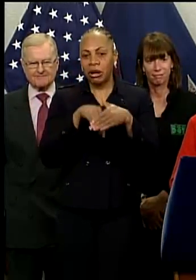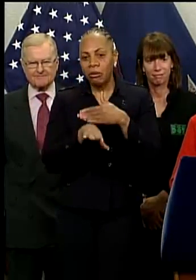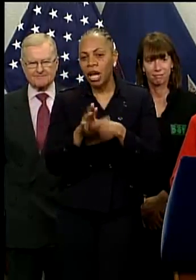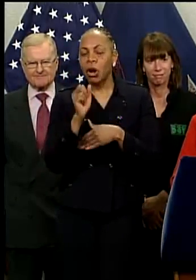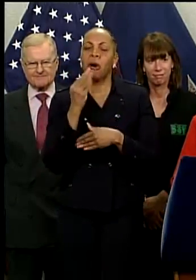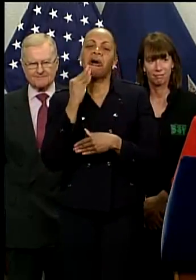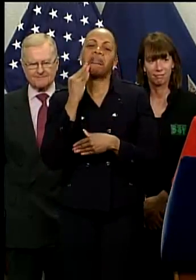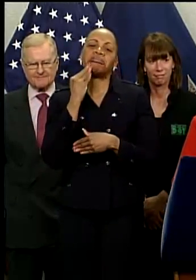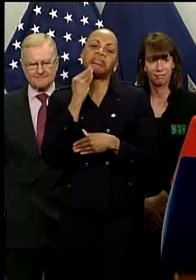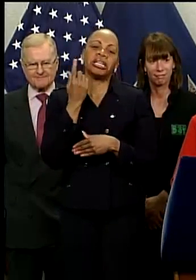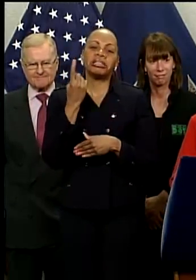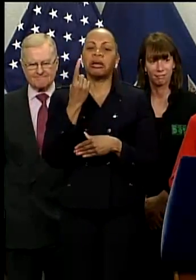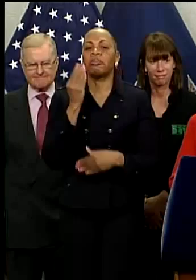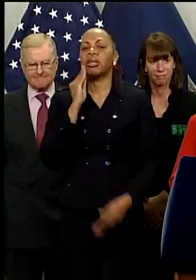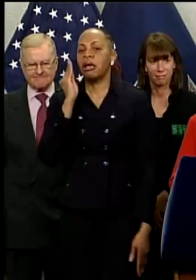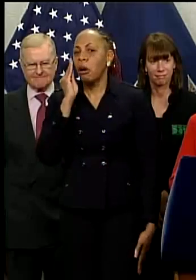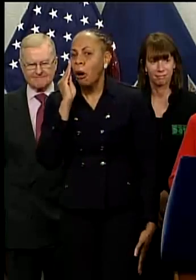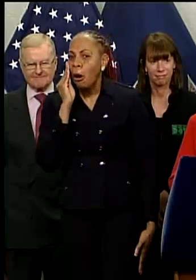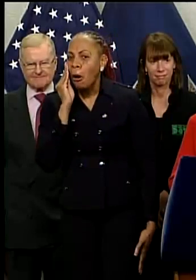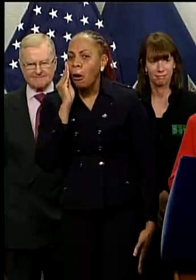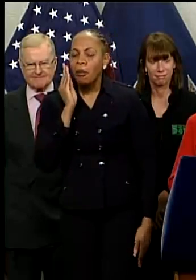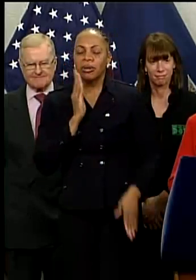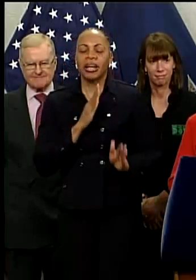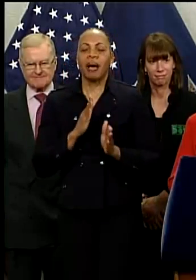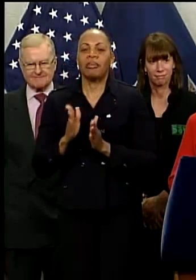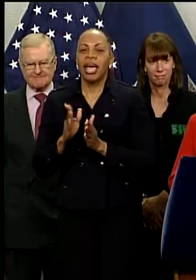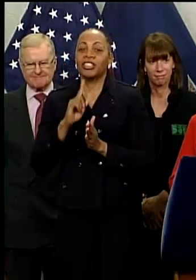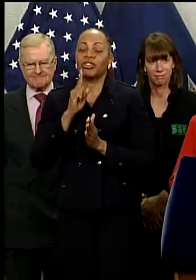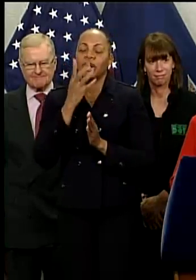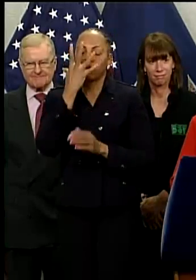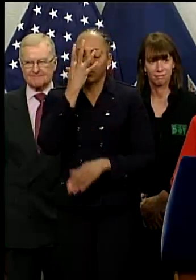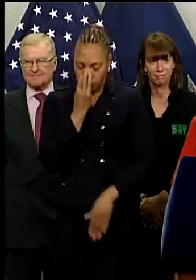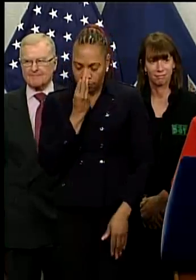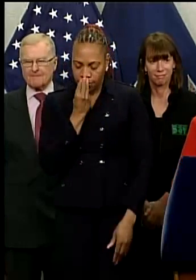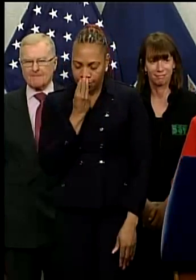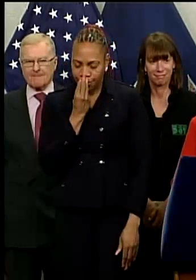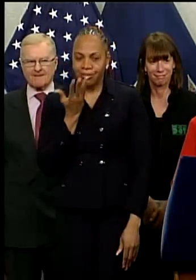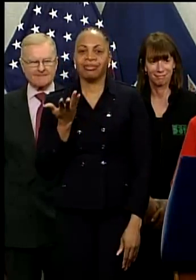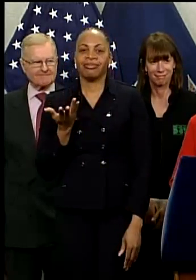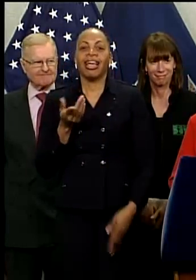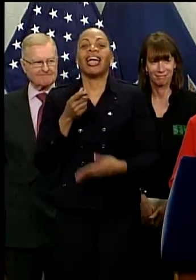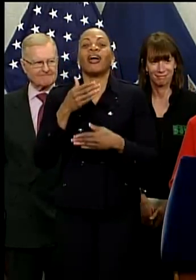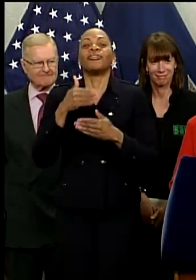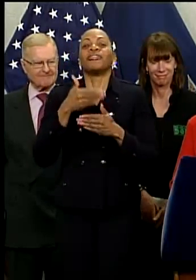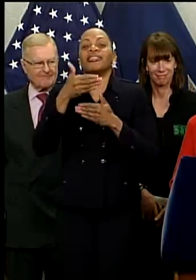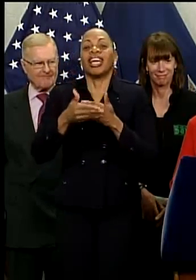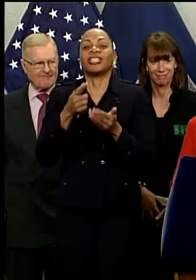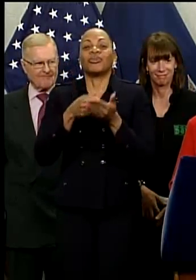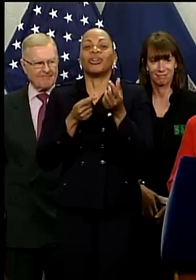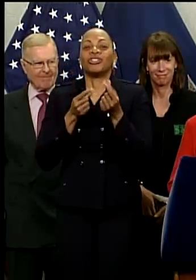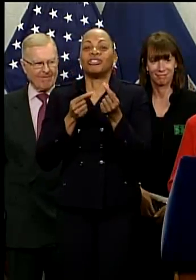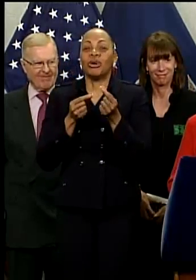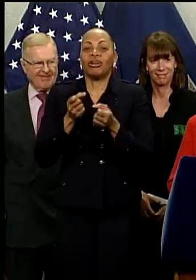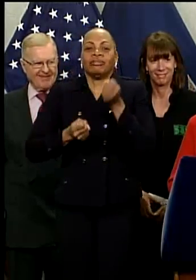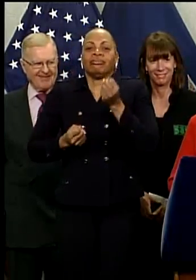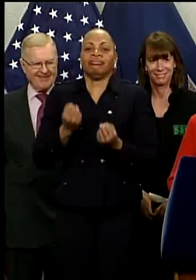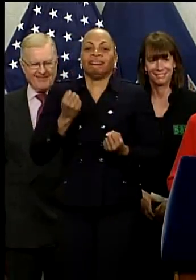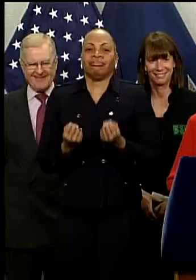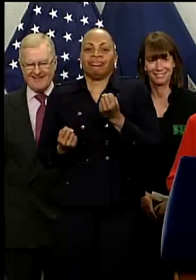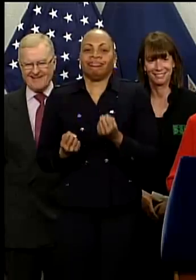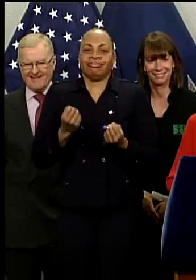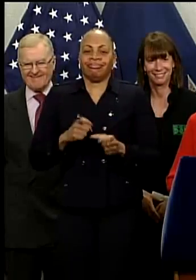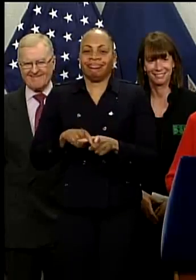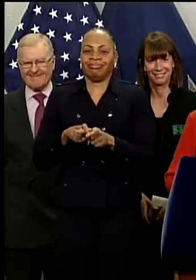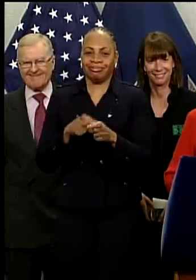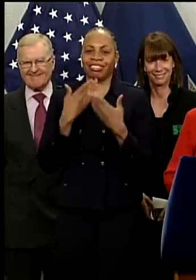something at home, and I plan to catch up on my sleep. Next thing I'm going to do is also run on the running machine.